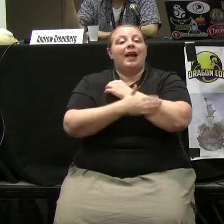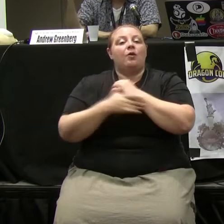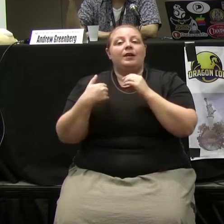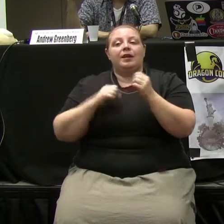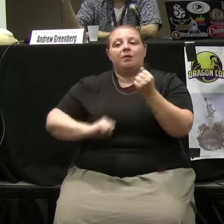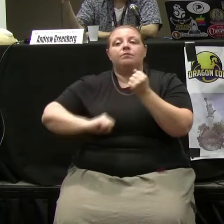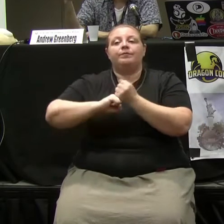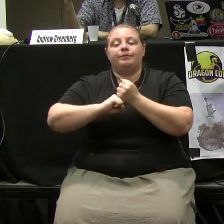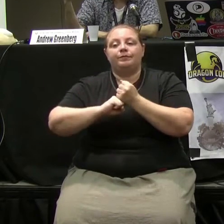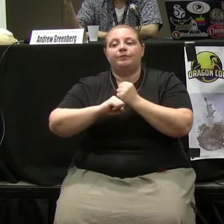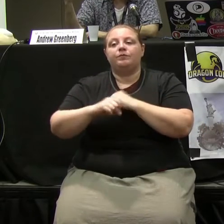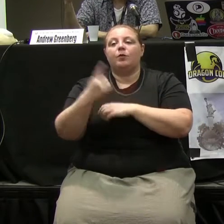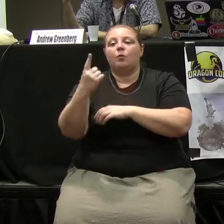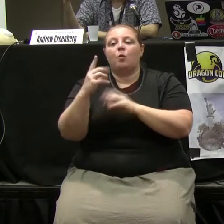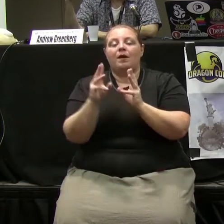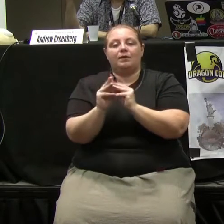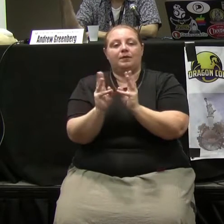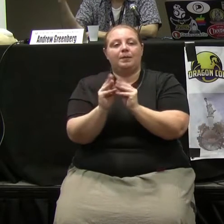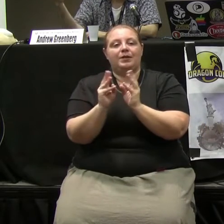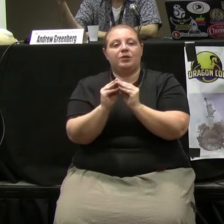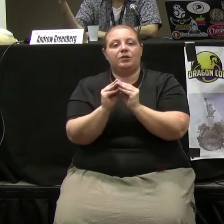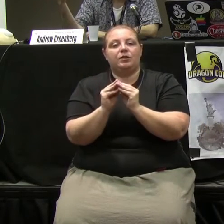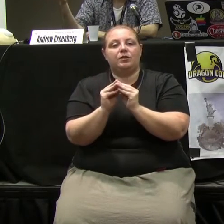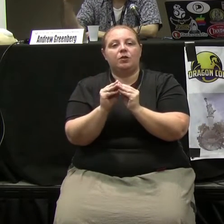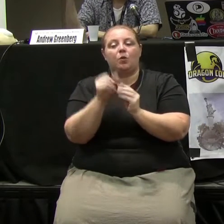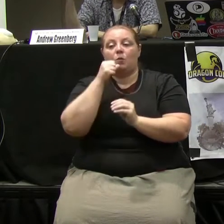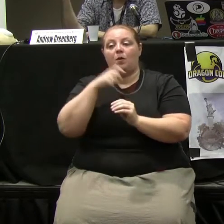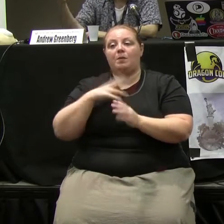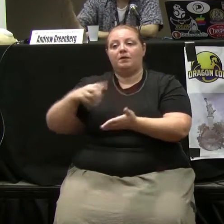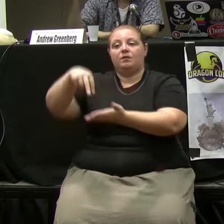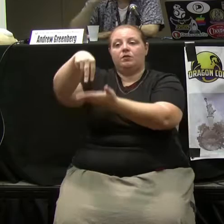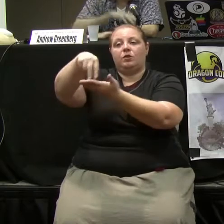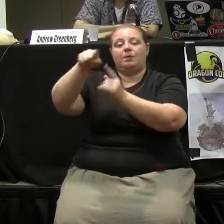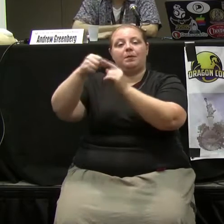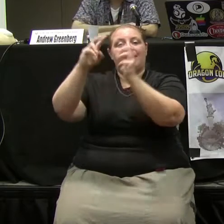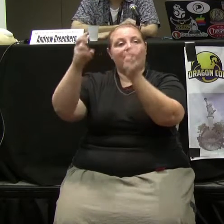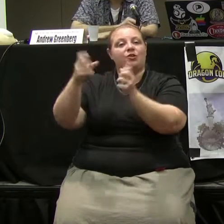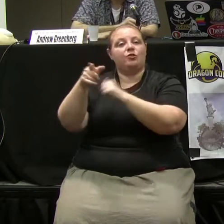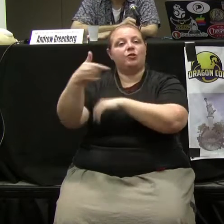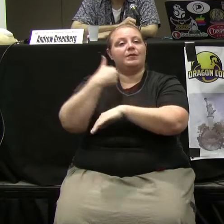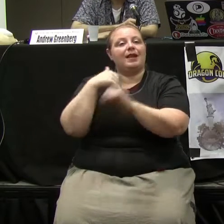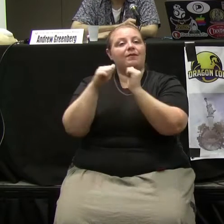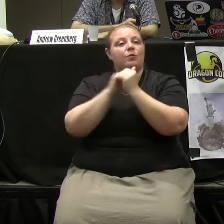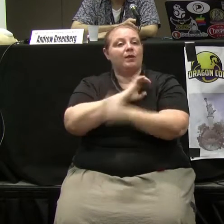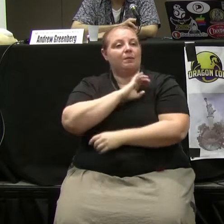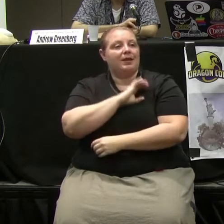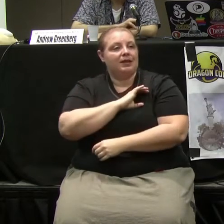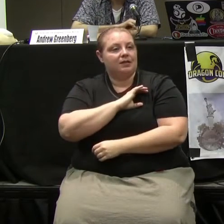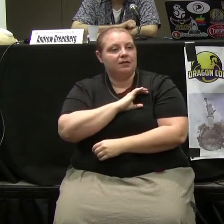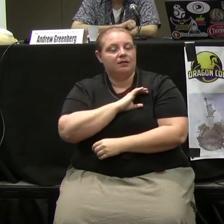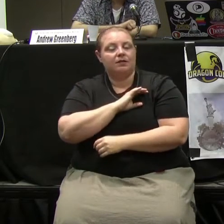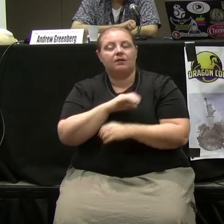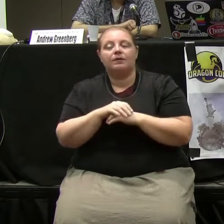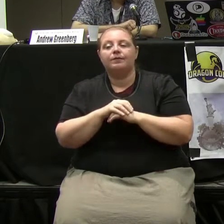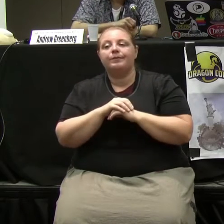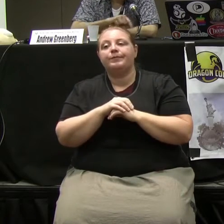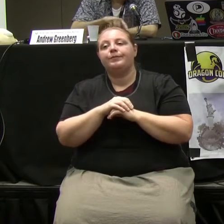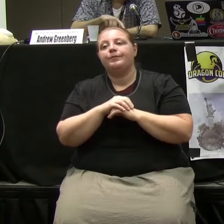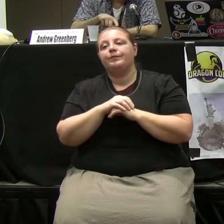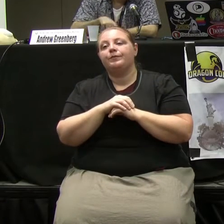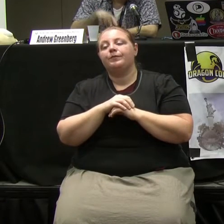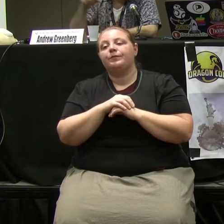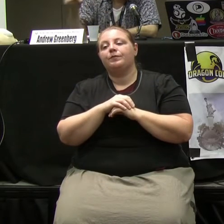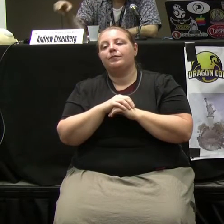remember being at one county commission meeting. A woman stood up to talk about an issue she was having with the police, and